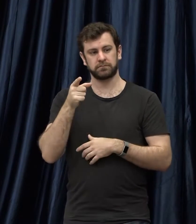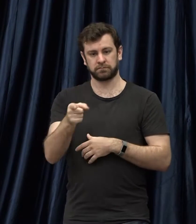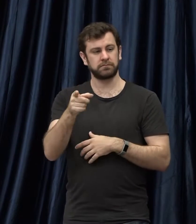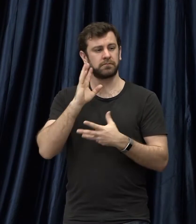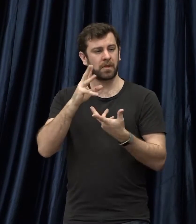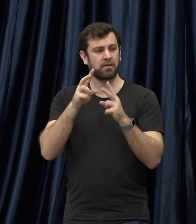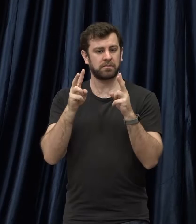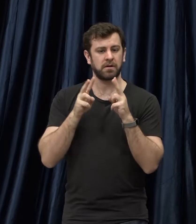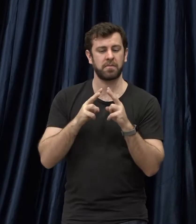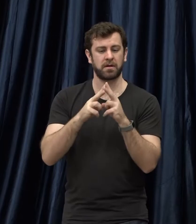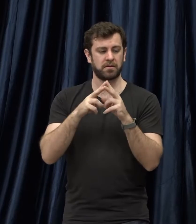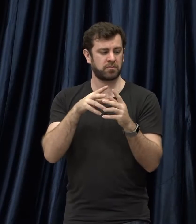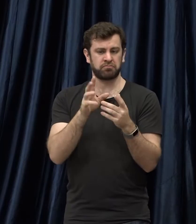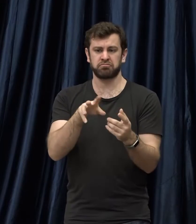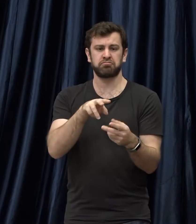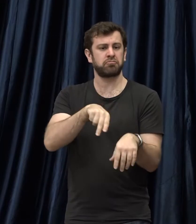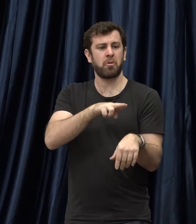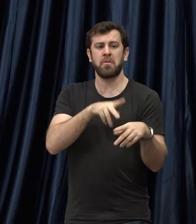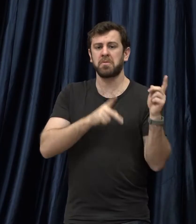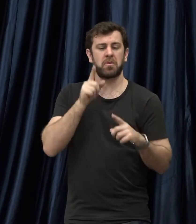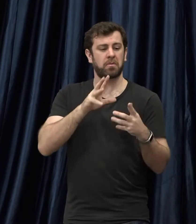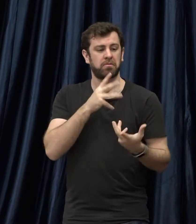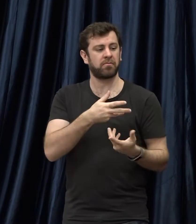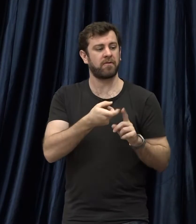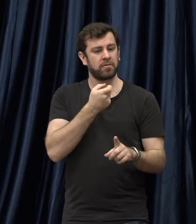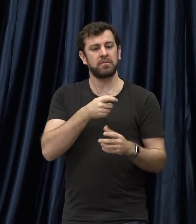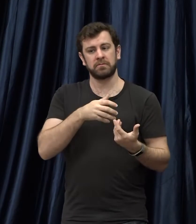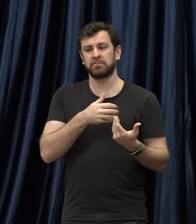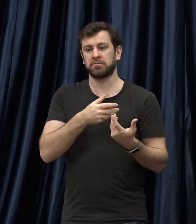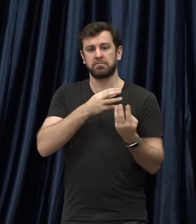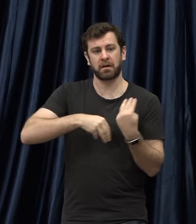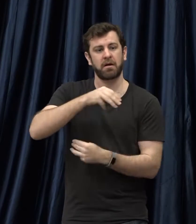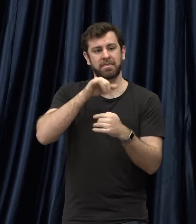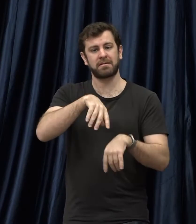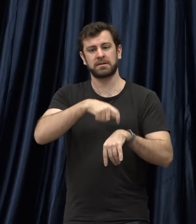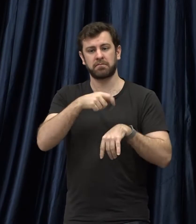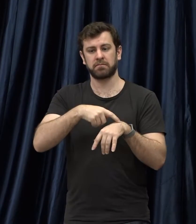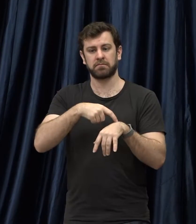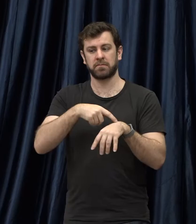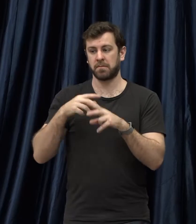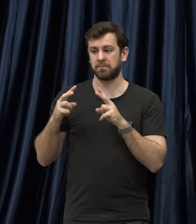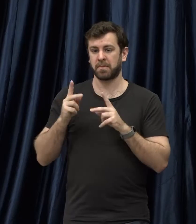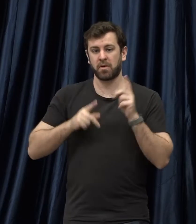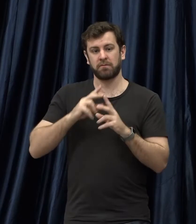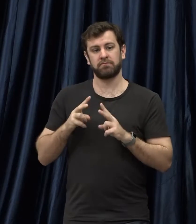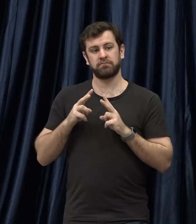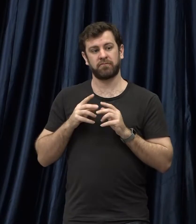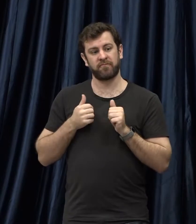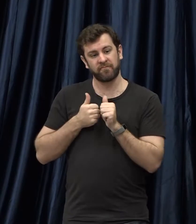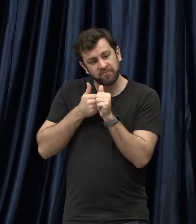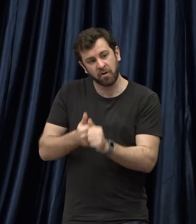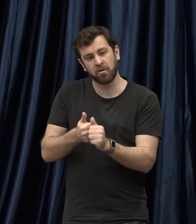ordinary people living in Mecca at that time, his companions were shaped in